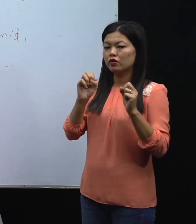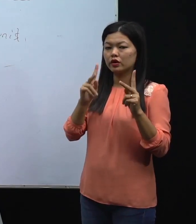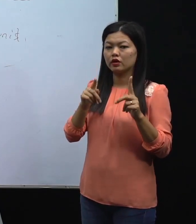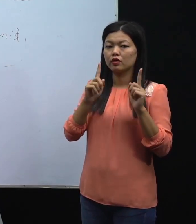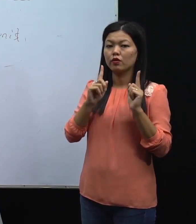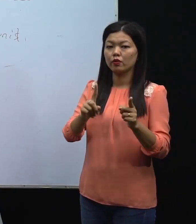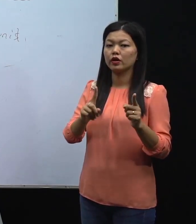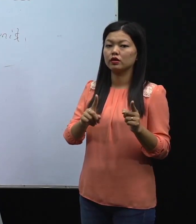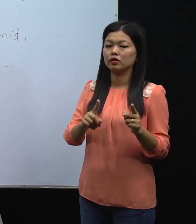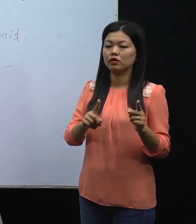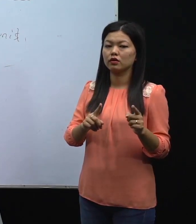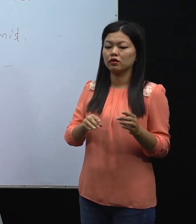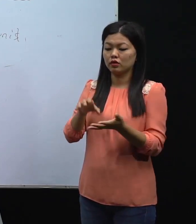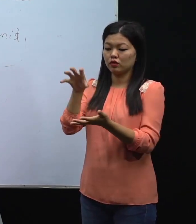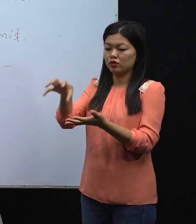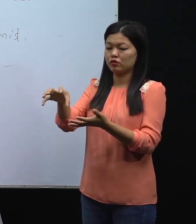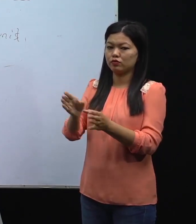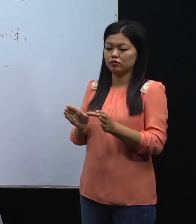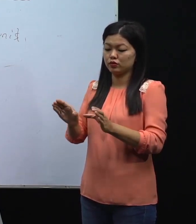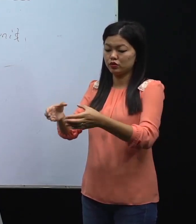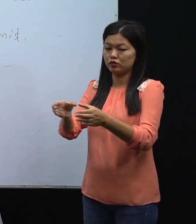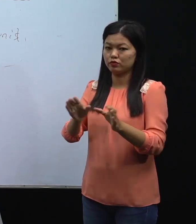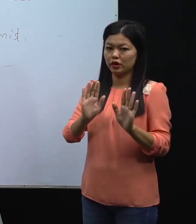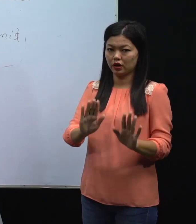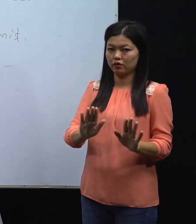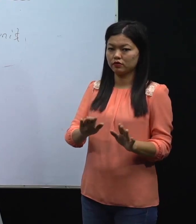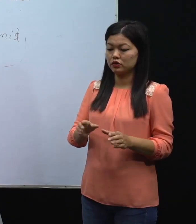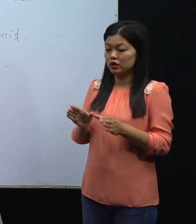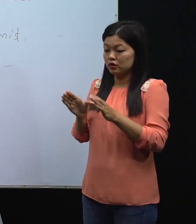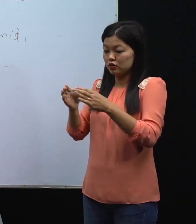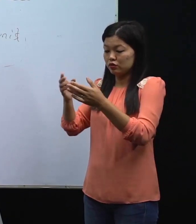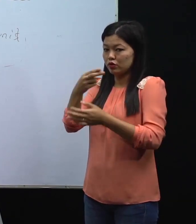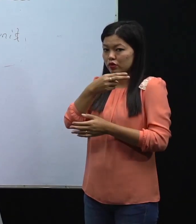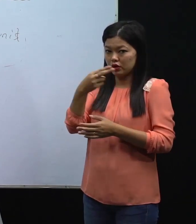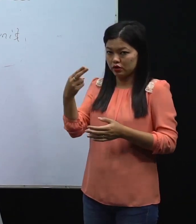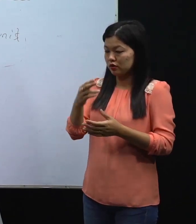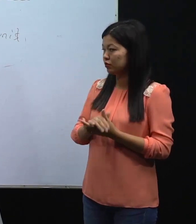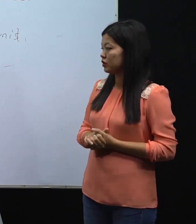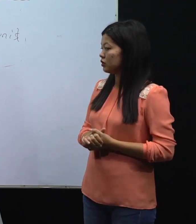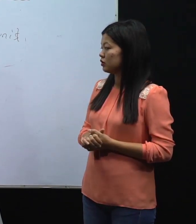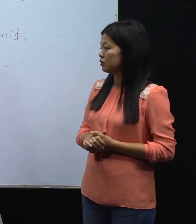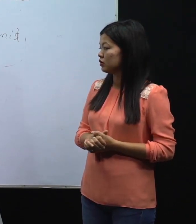with the units or element symbol and all, okay? So the name of that organization would be